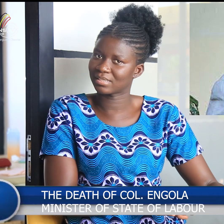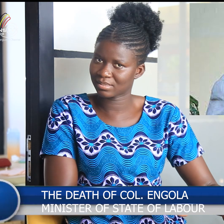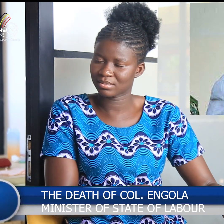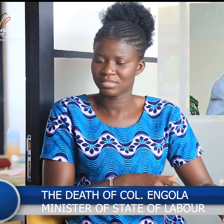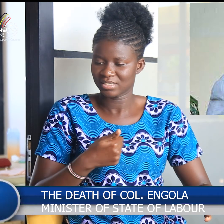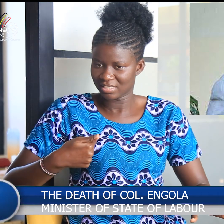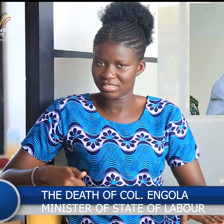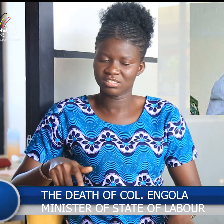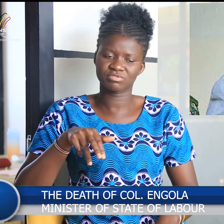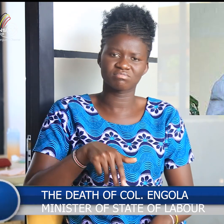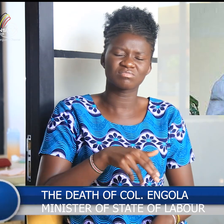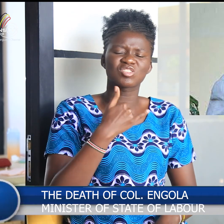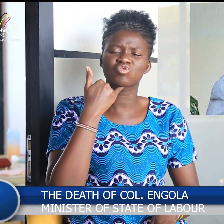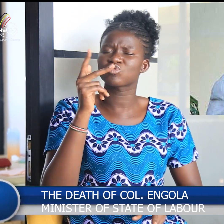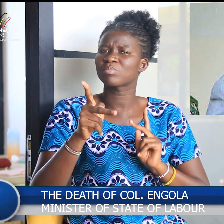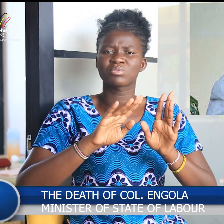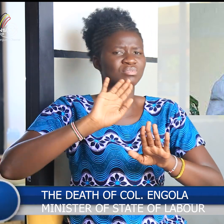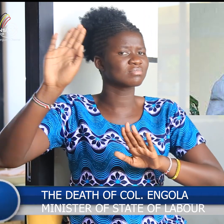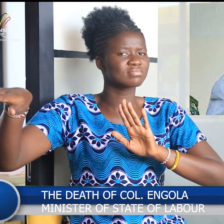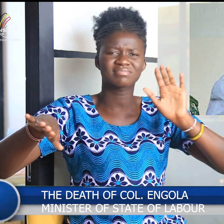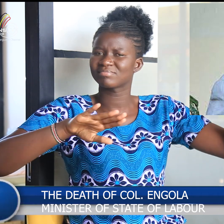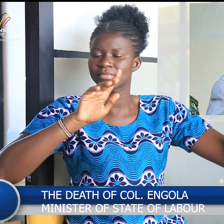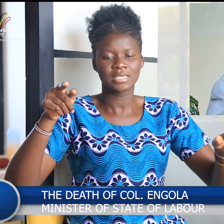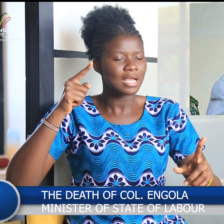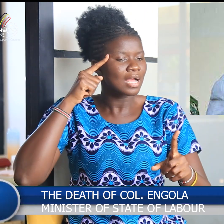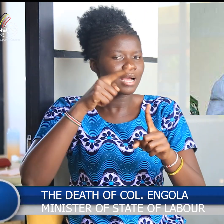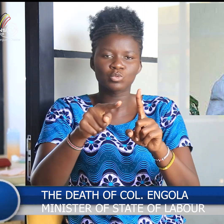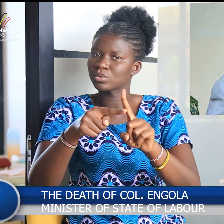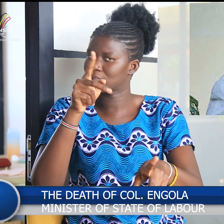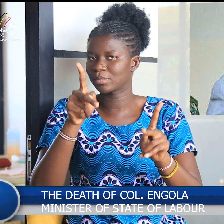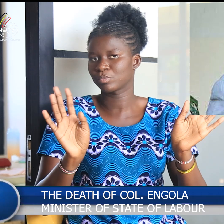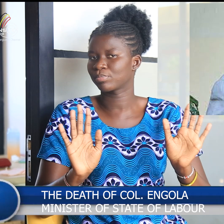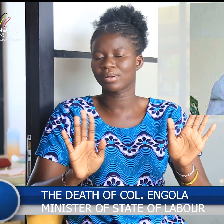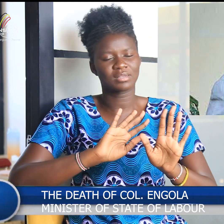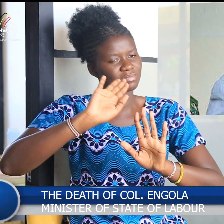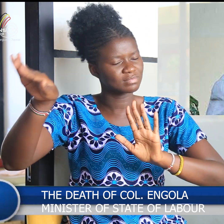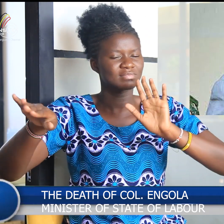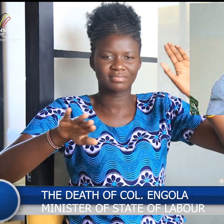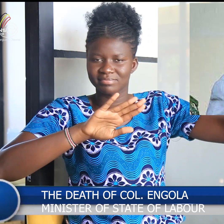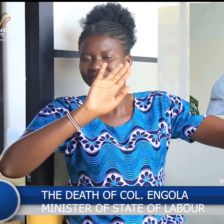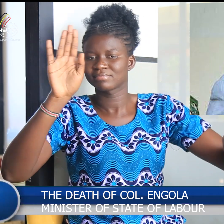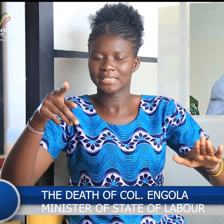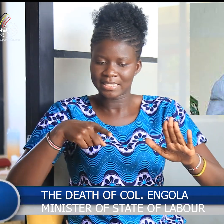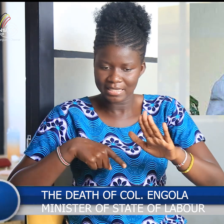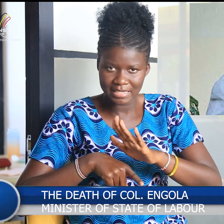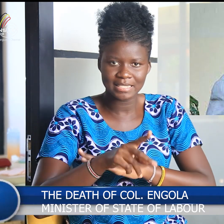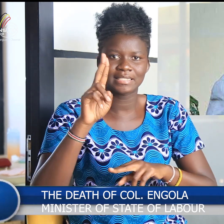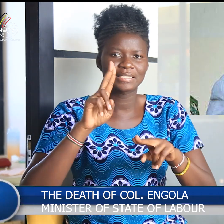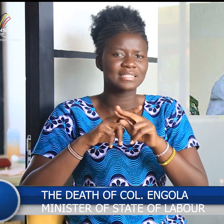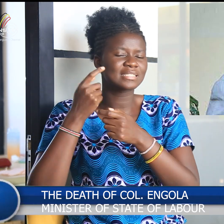to kill his boss. And after doing that, he went to a nearby saloon where he chased away all